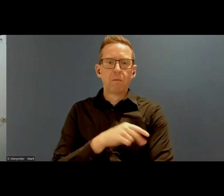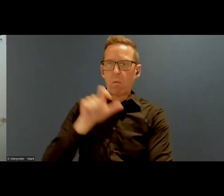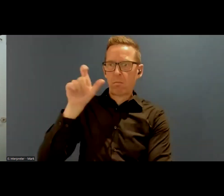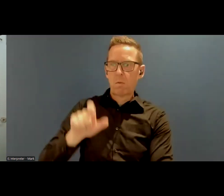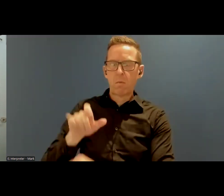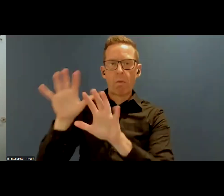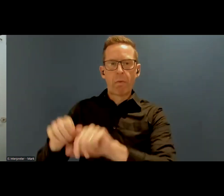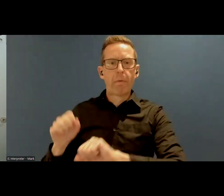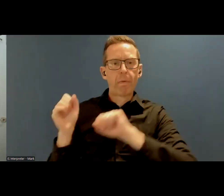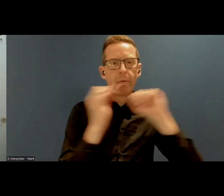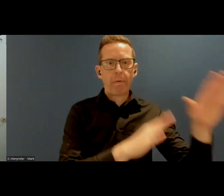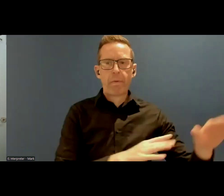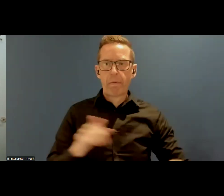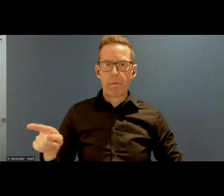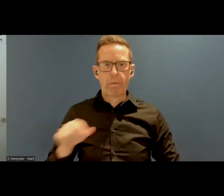law articles,